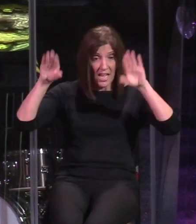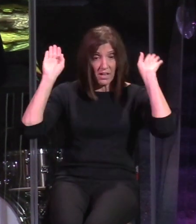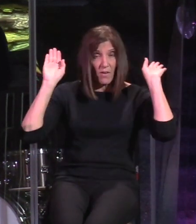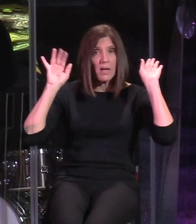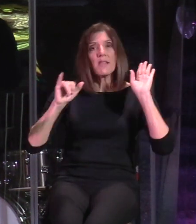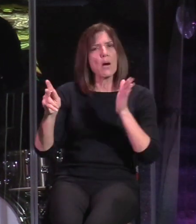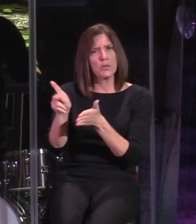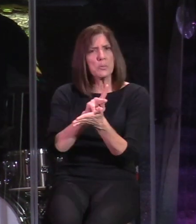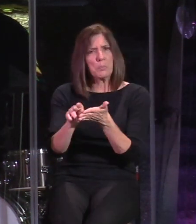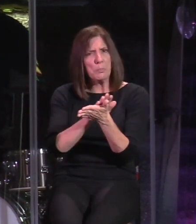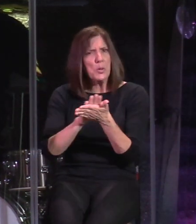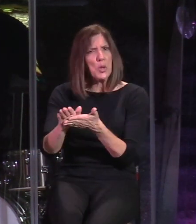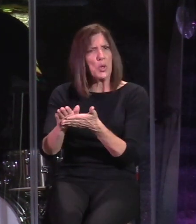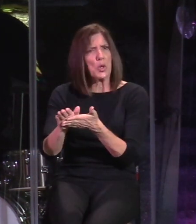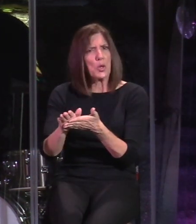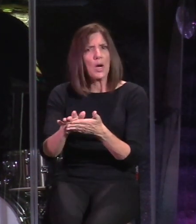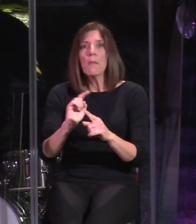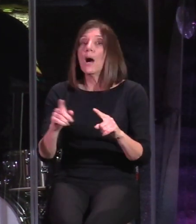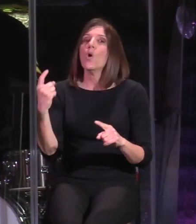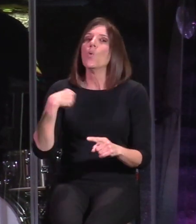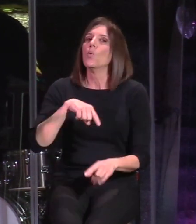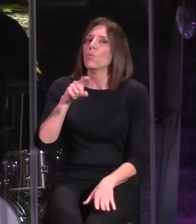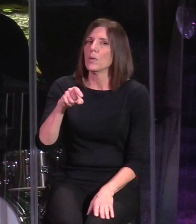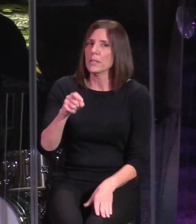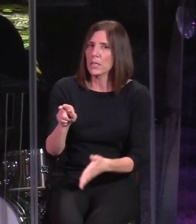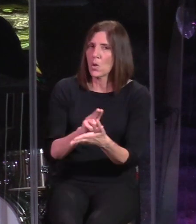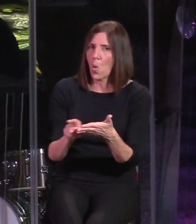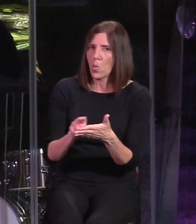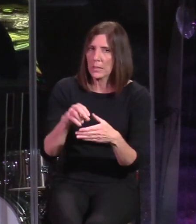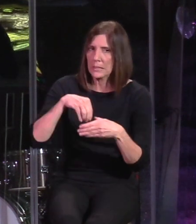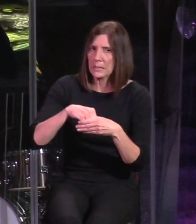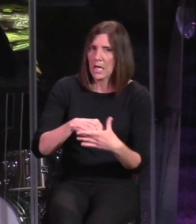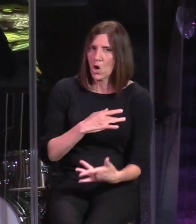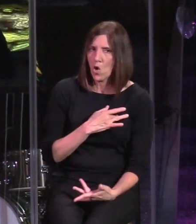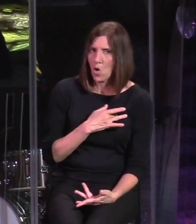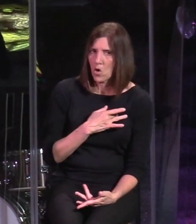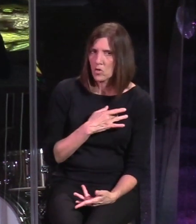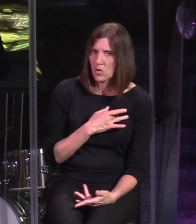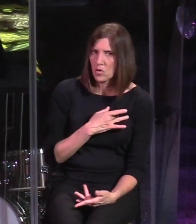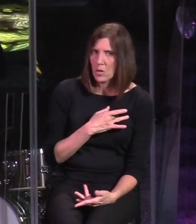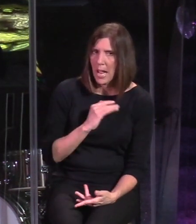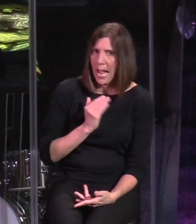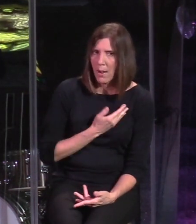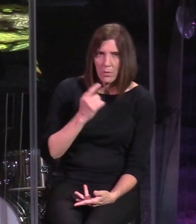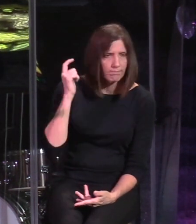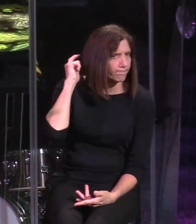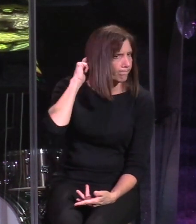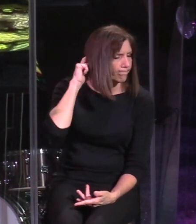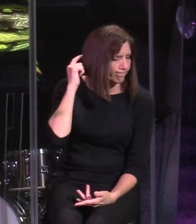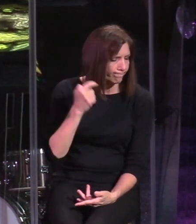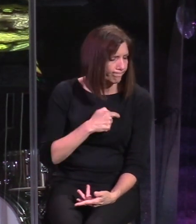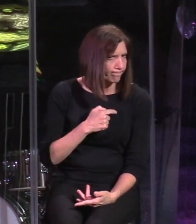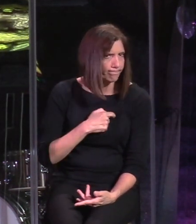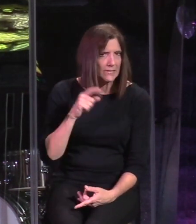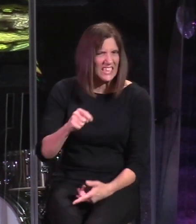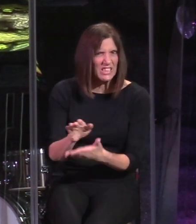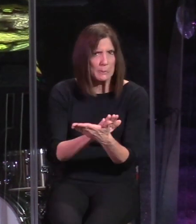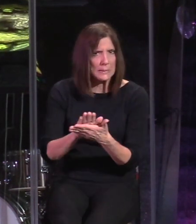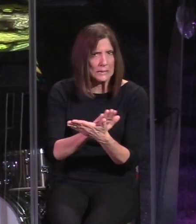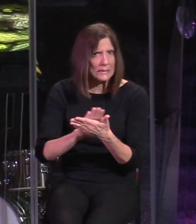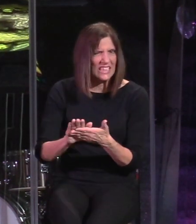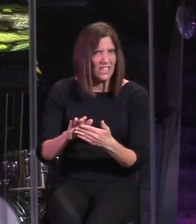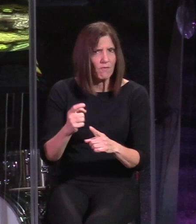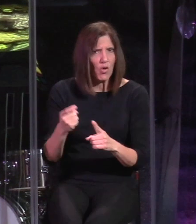a purity and a holiness that goes to the very core of who we are. Our conscience needs to be purified